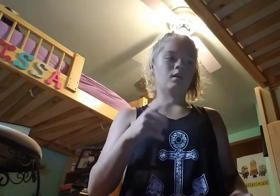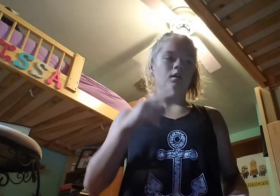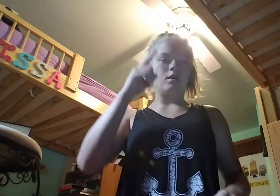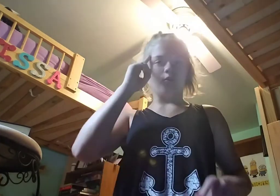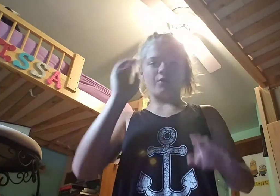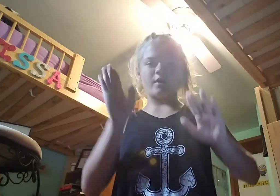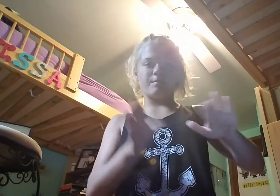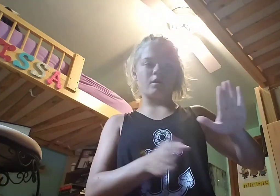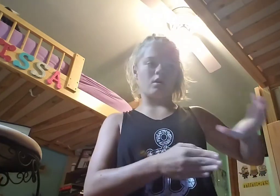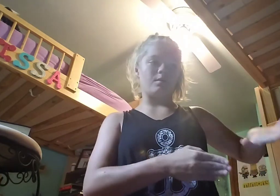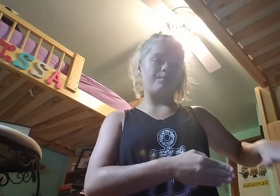You think I'm gone.